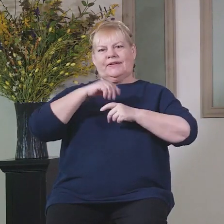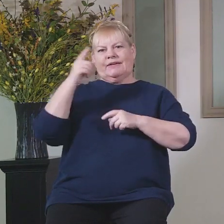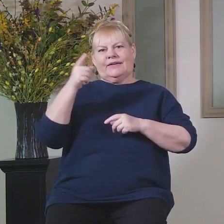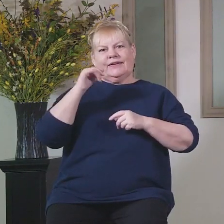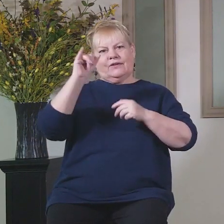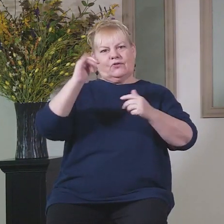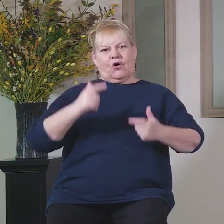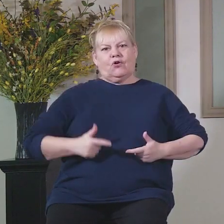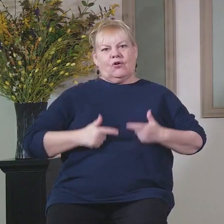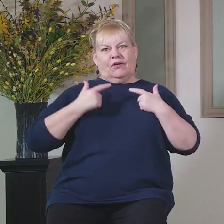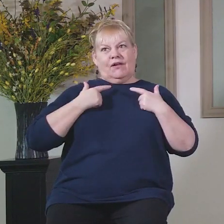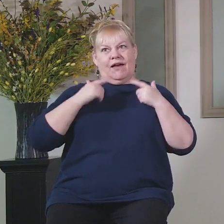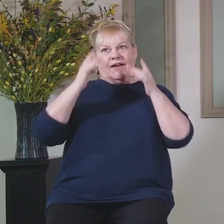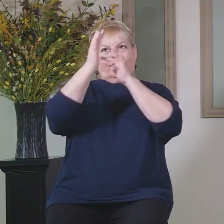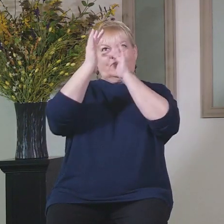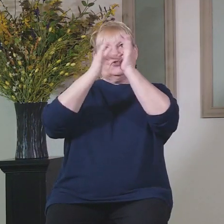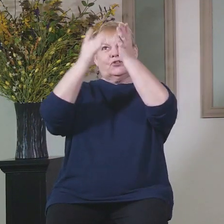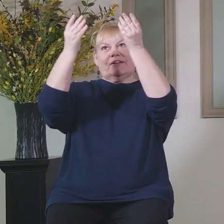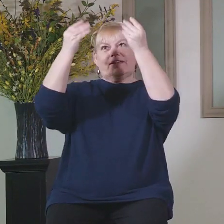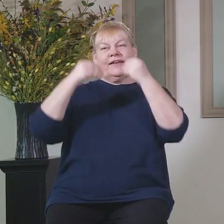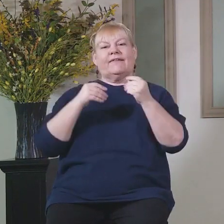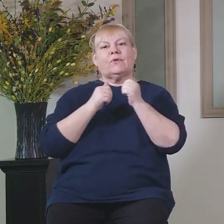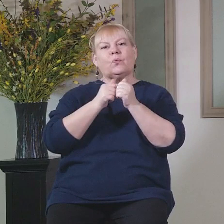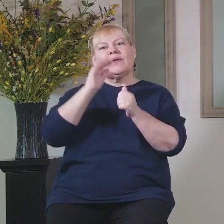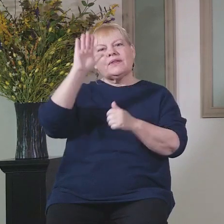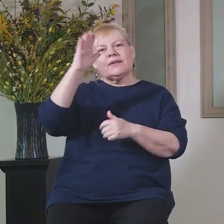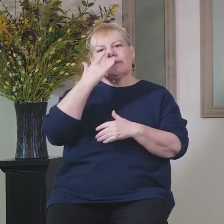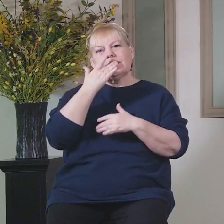he has given by his blood.